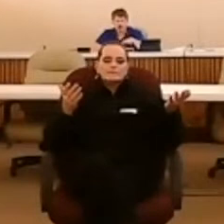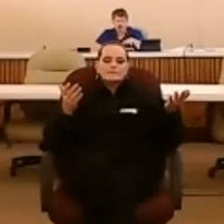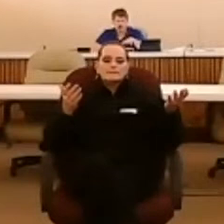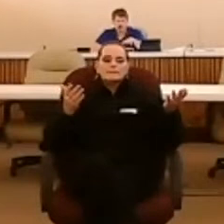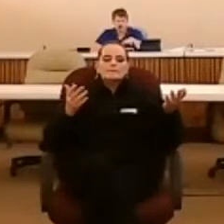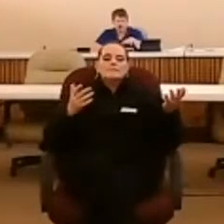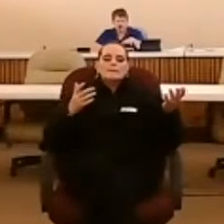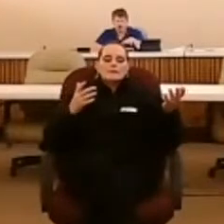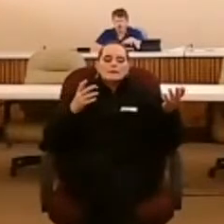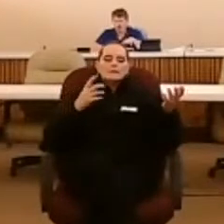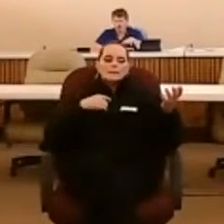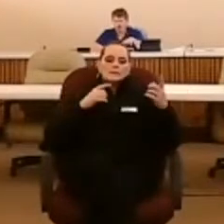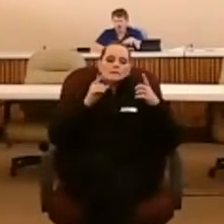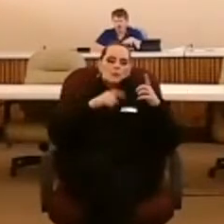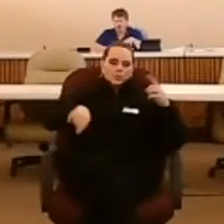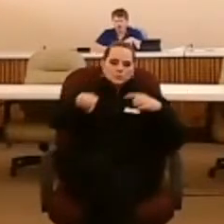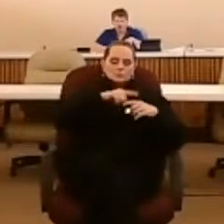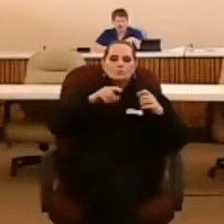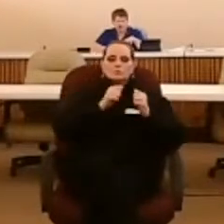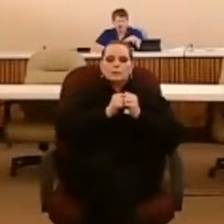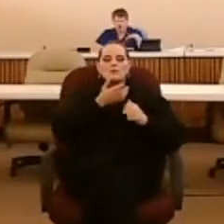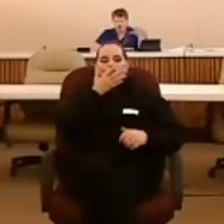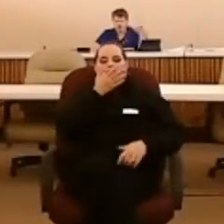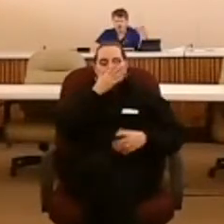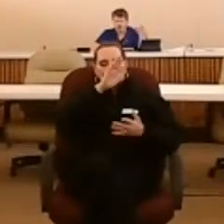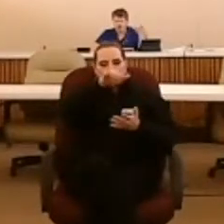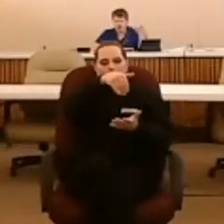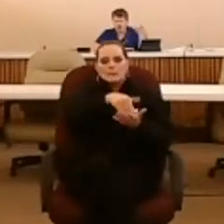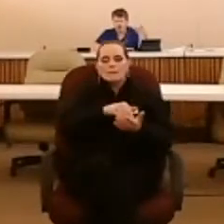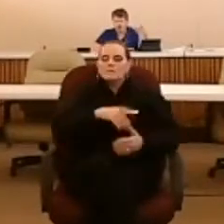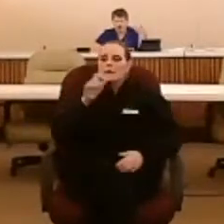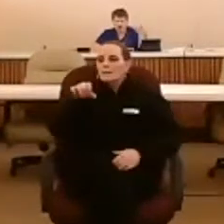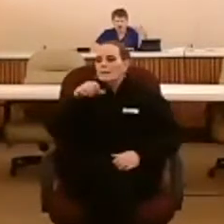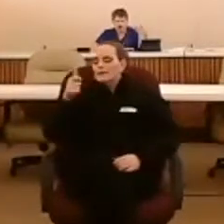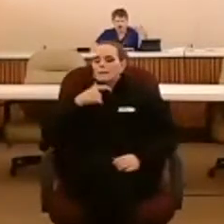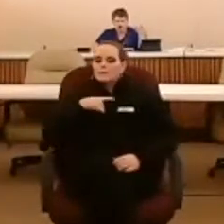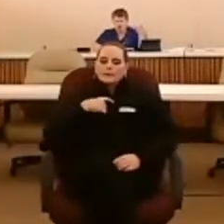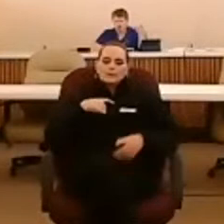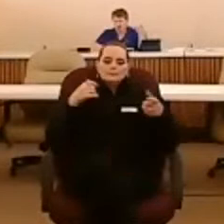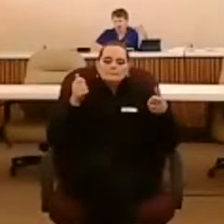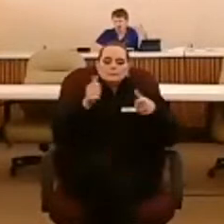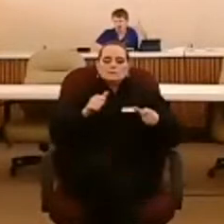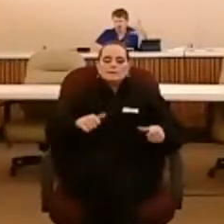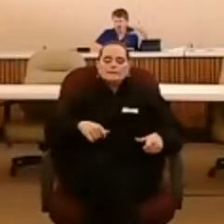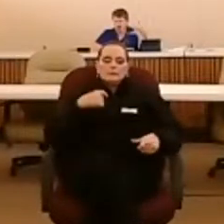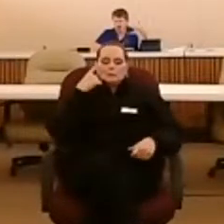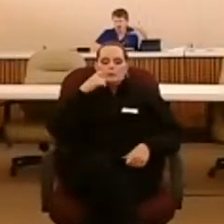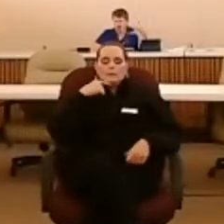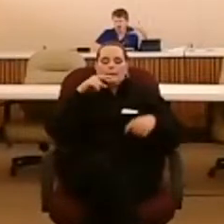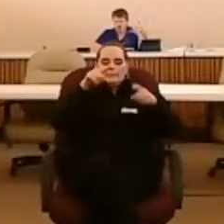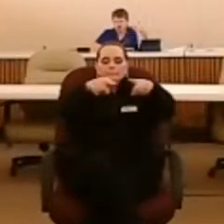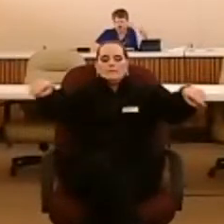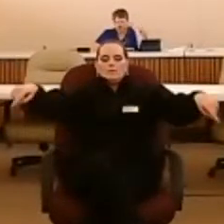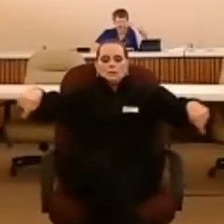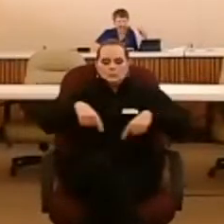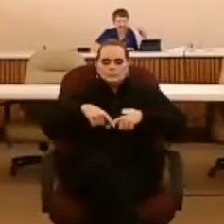ones that are the circles with the grassy medians. There's some of these other ones that are shaped kind of like home plate with no center